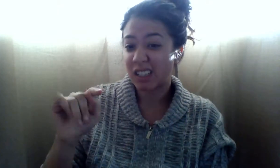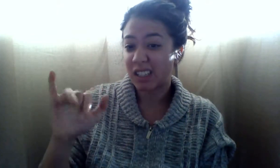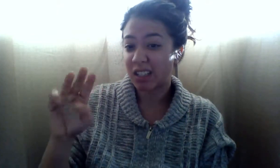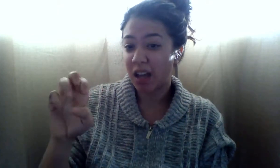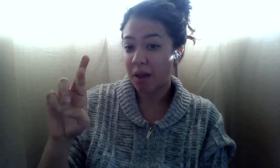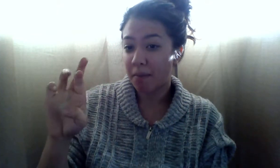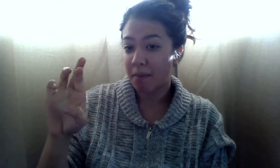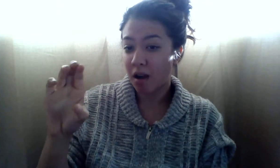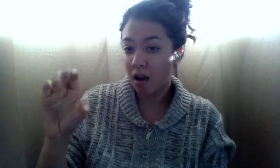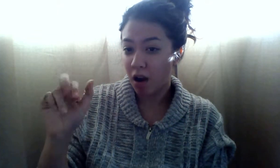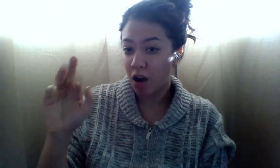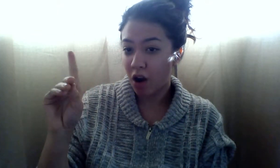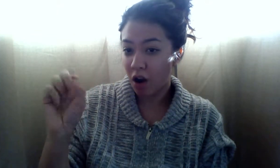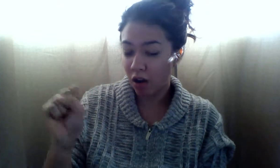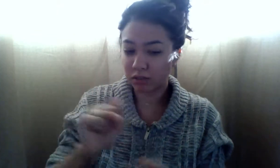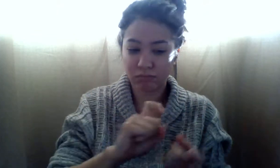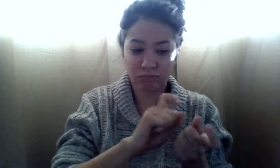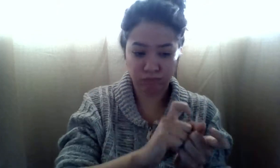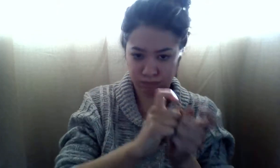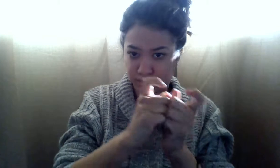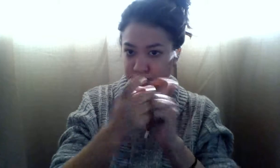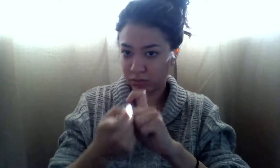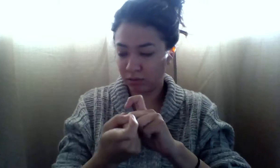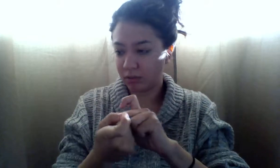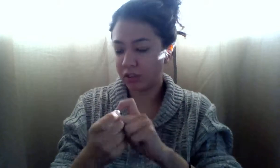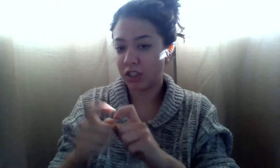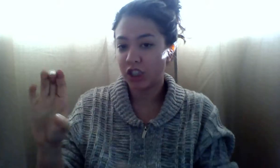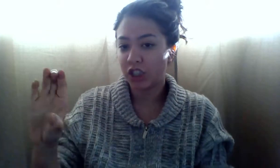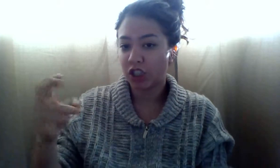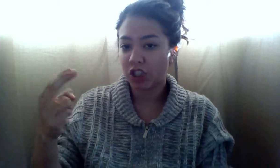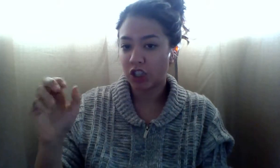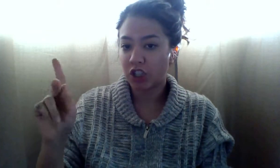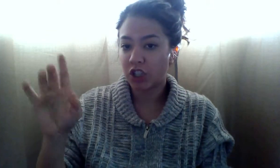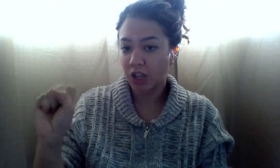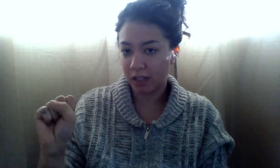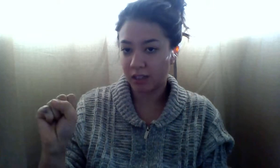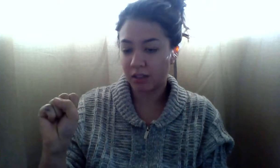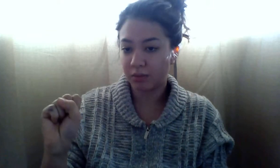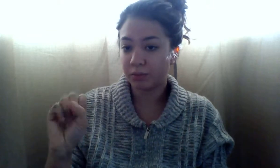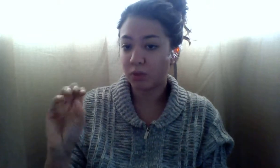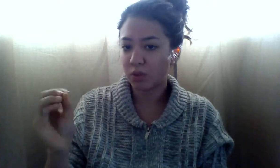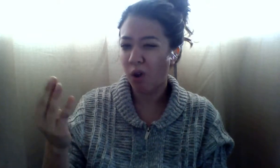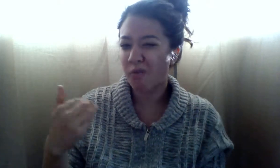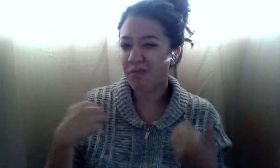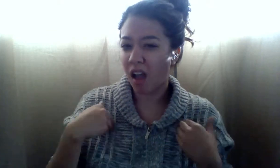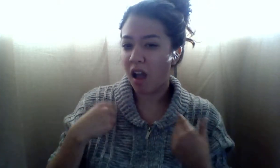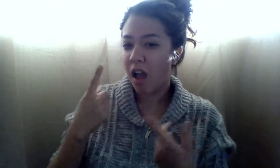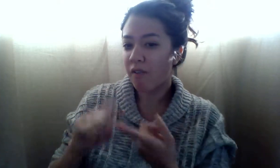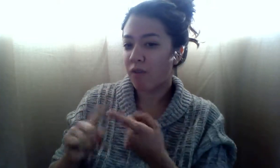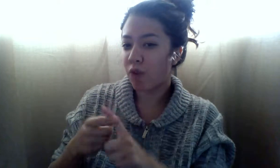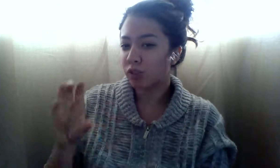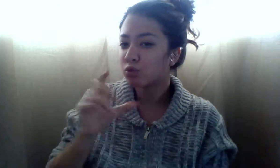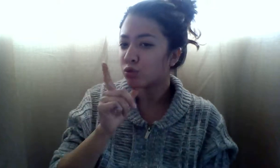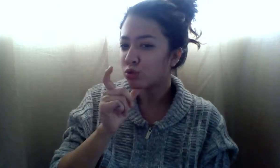that happens. It's actually less complicated than I thought. I had a friend of mine who was a CPA kind of go through the process for me. What usually happens in